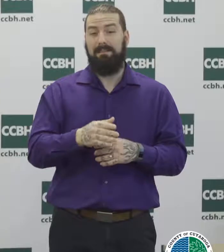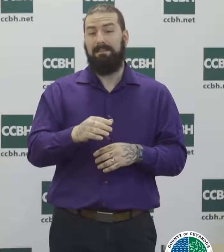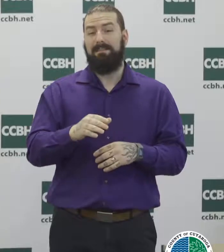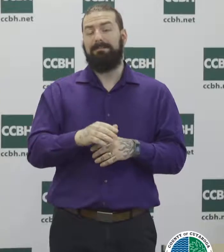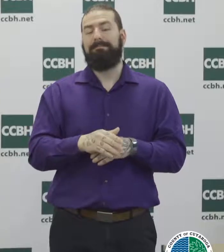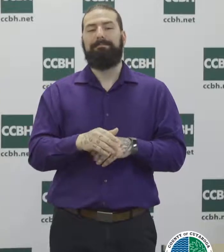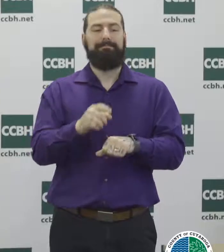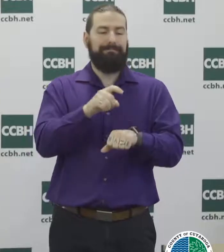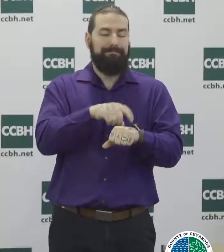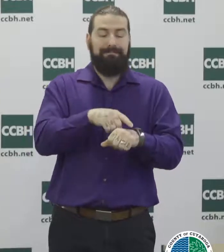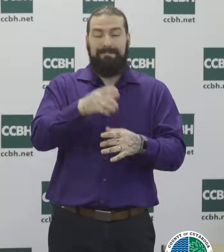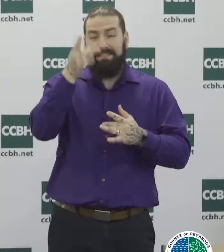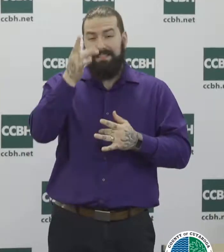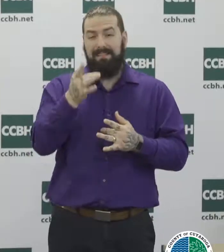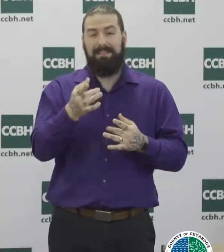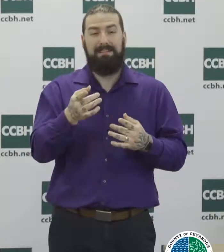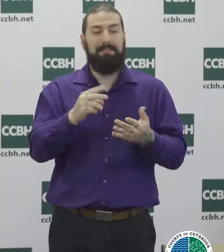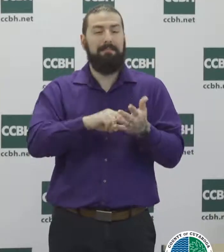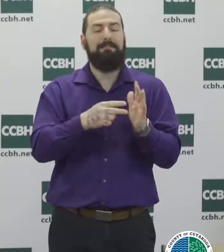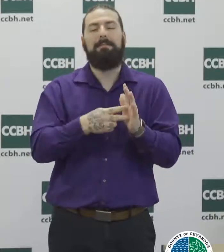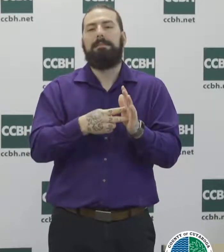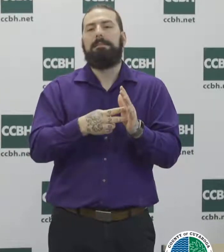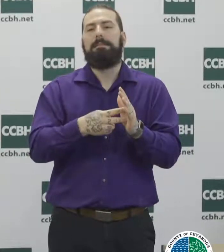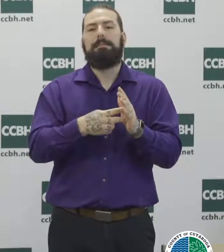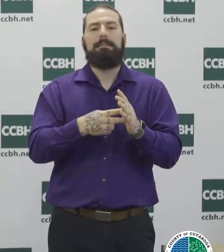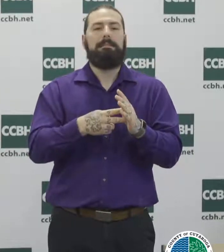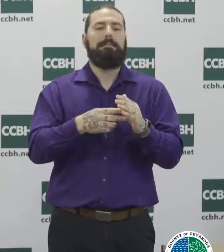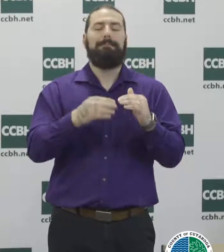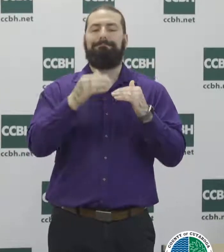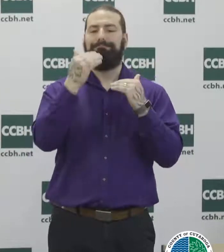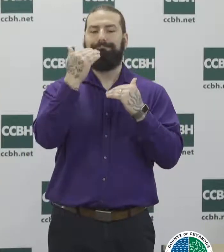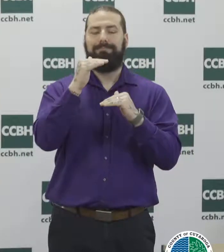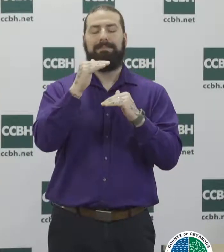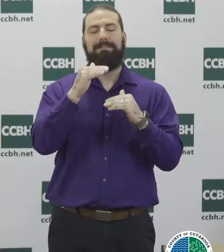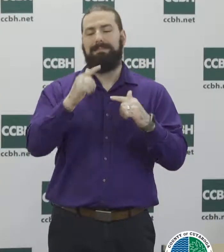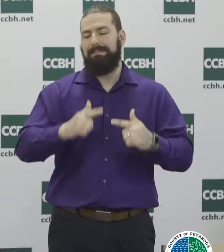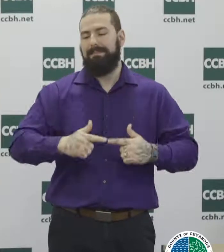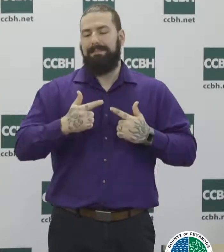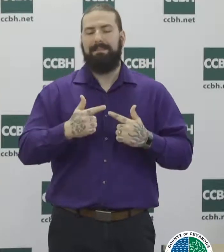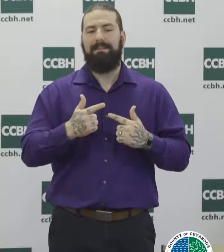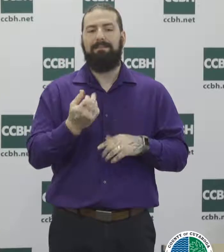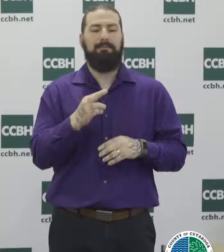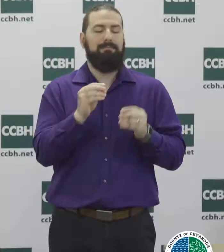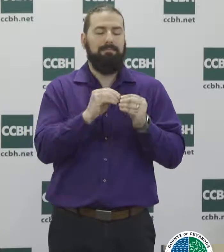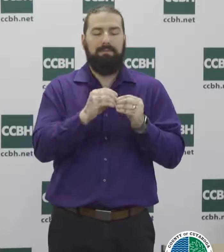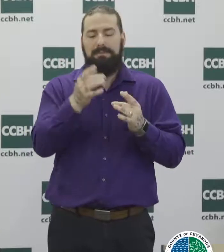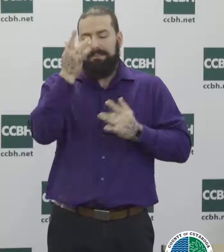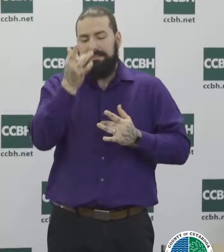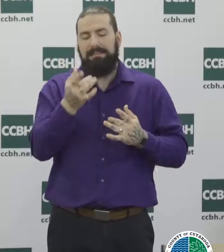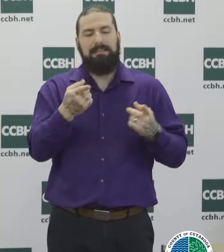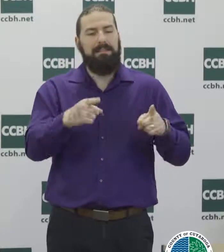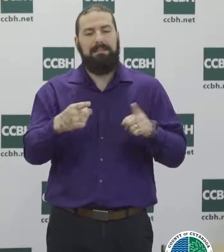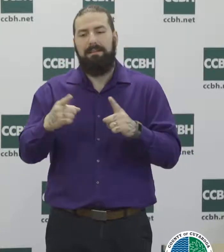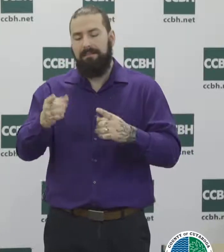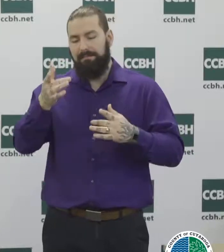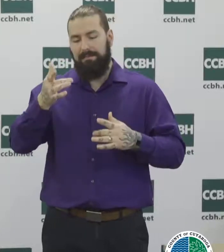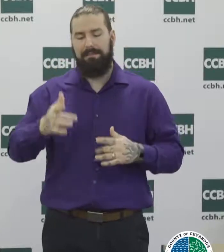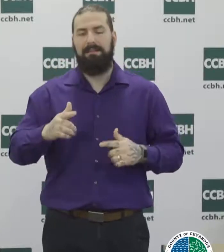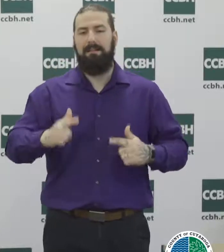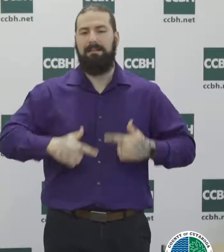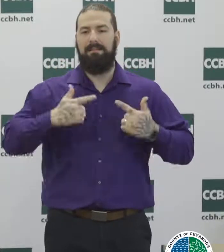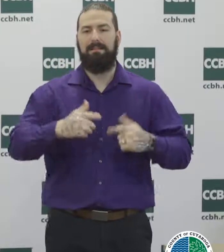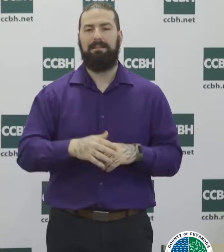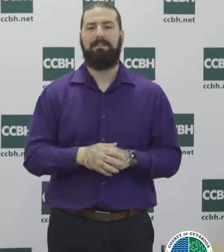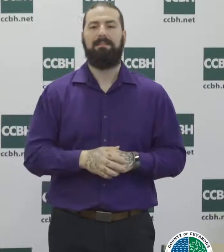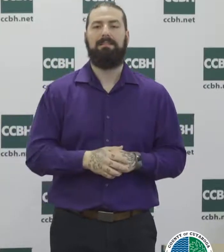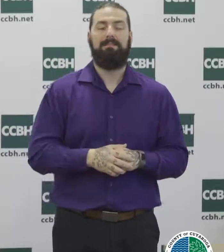While we are not able to speak in generalizations yet about our COVID-19 data, we are seeing higher rates of hospitalizations